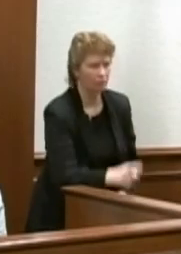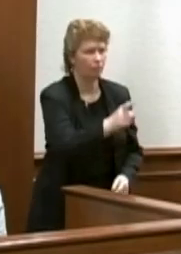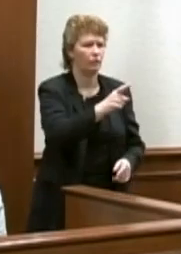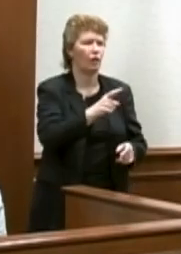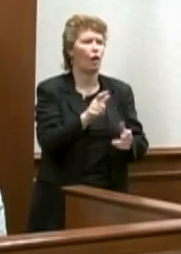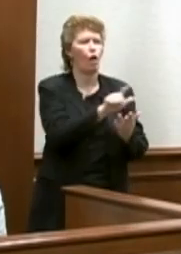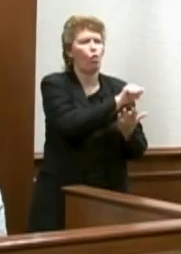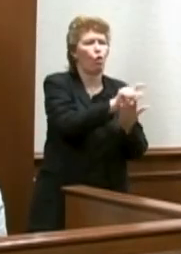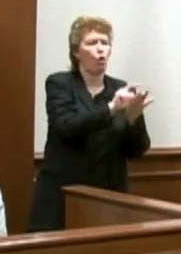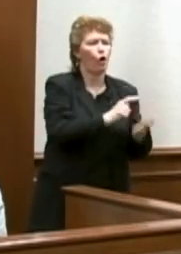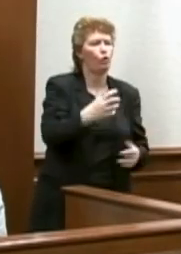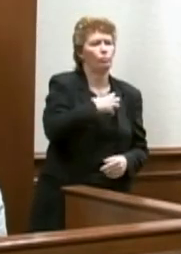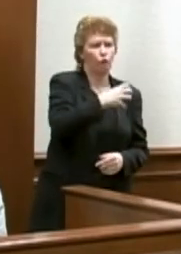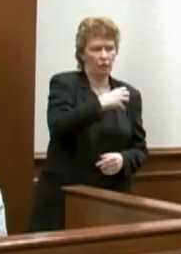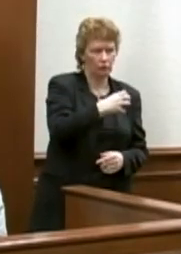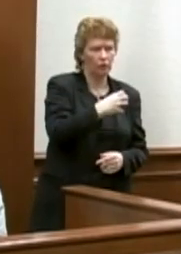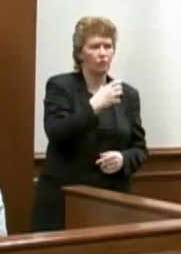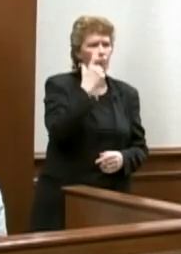knowledge?